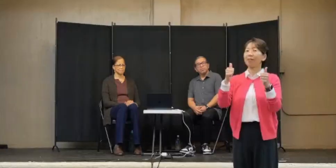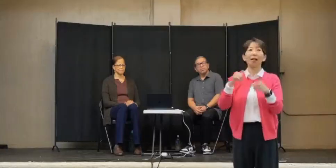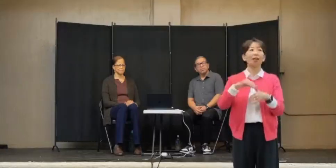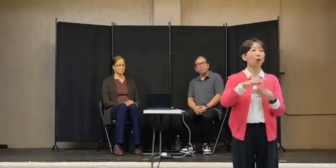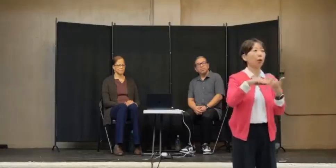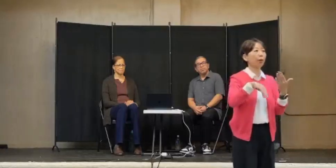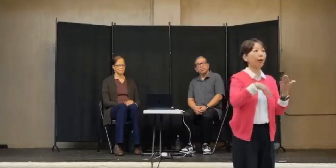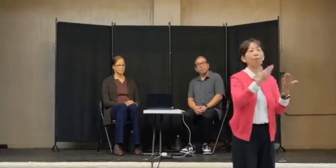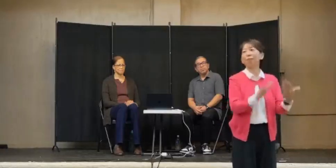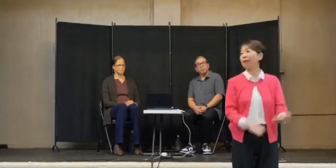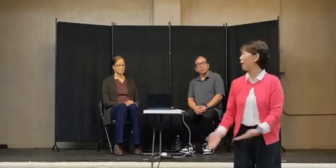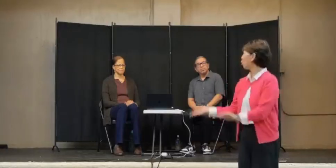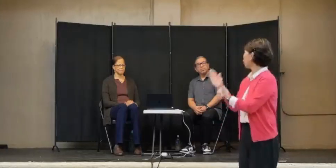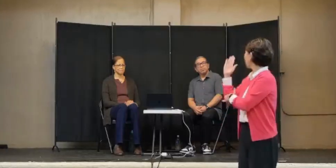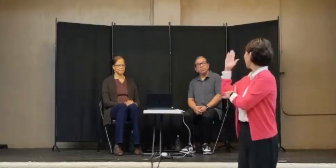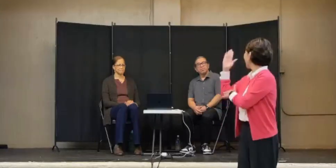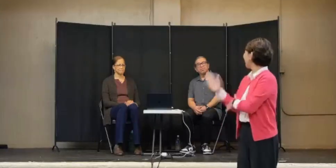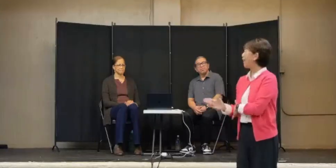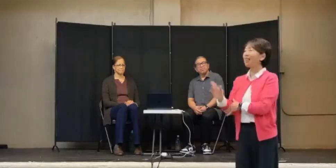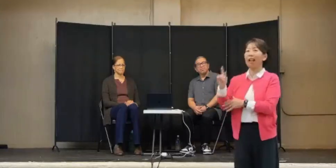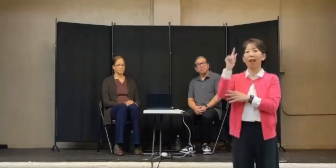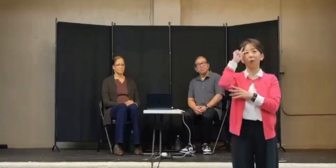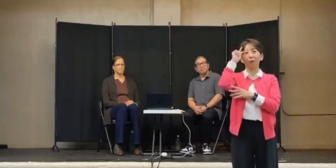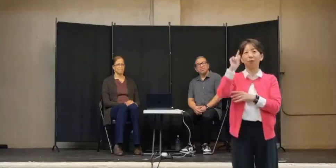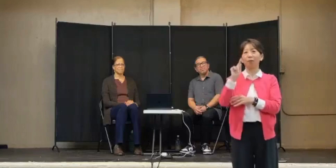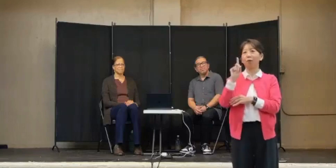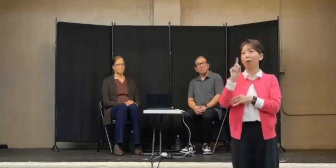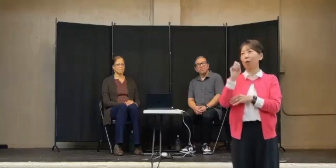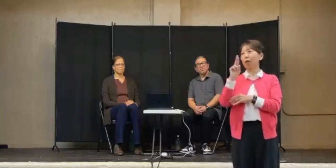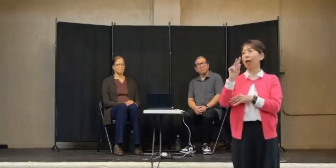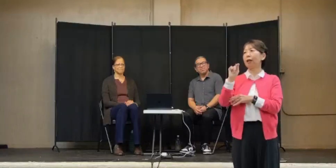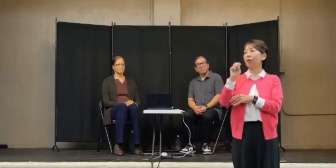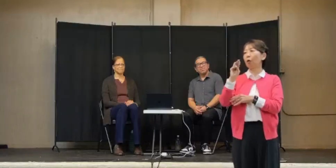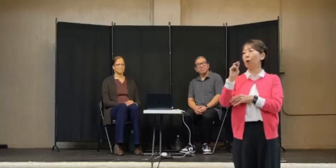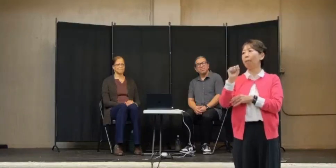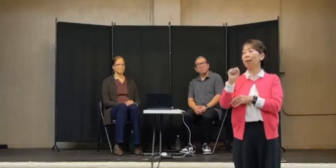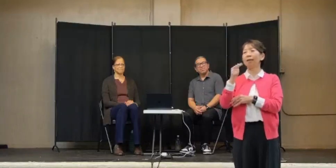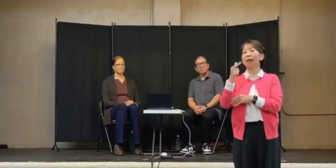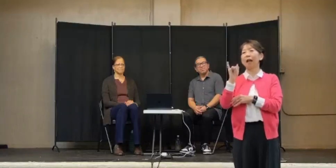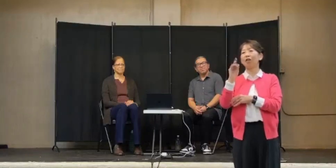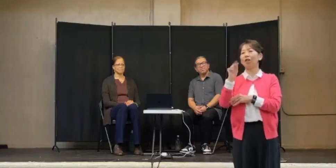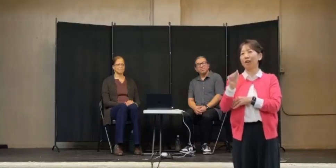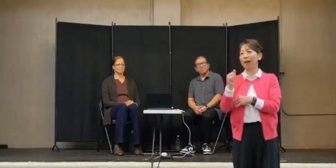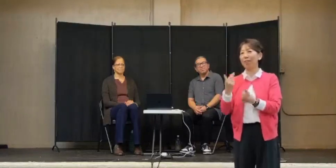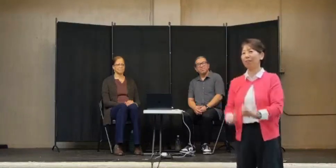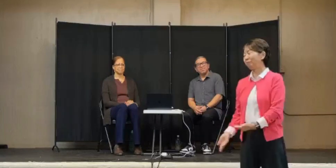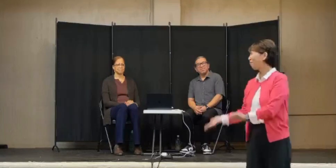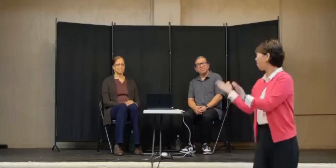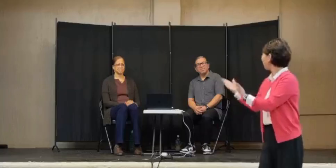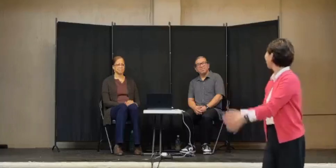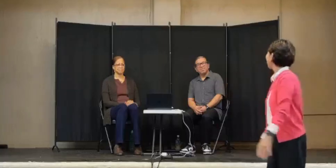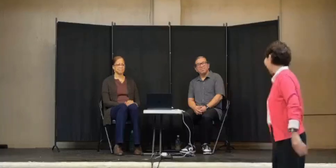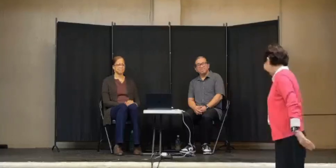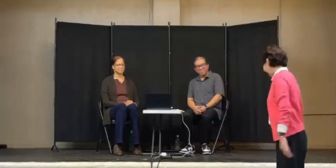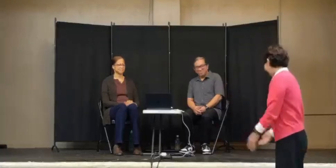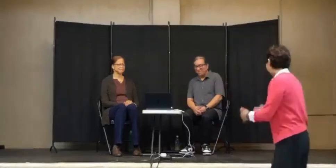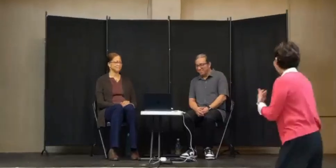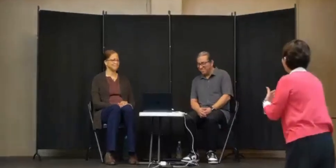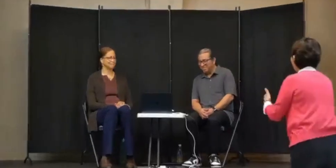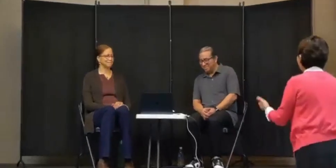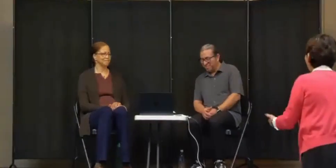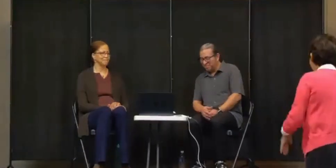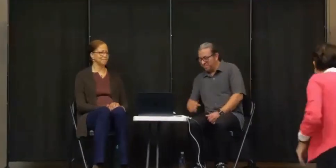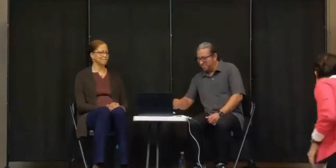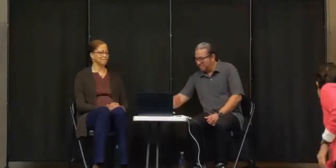the front. Okay, so that is it, and I will turn it on over to Dr. Gomez